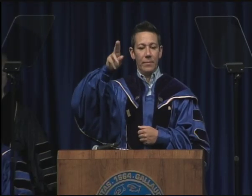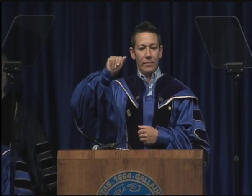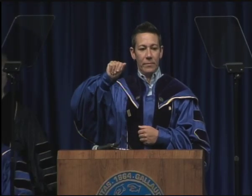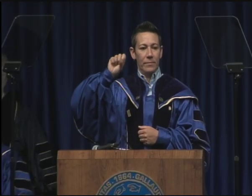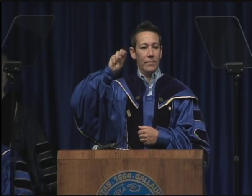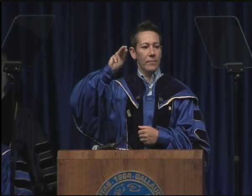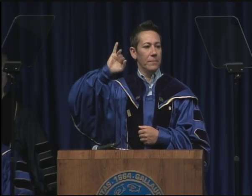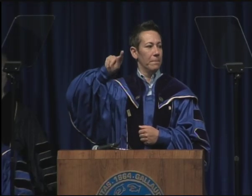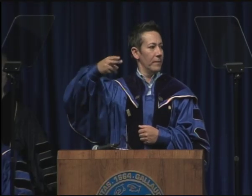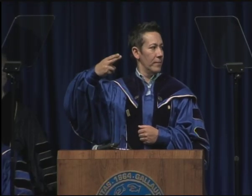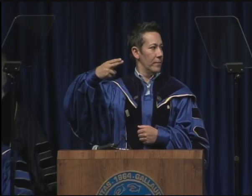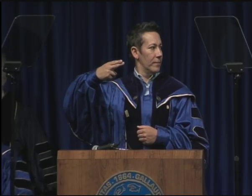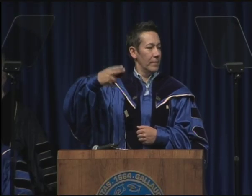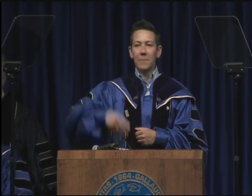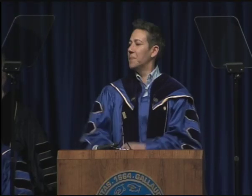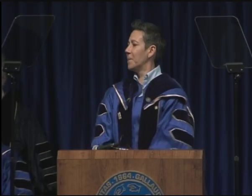Samantha Smith.